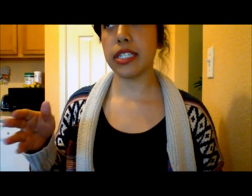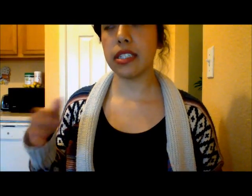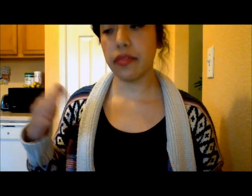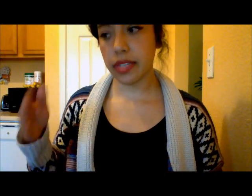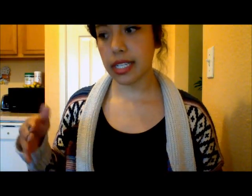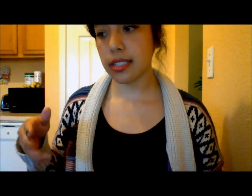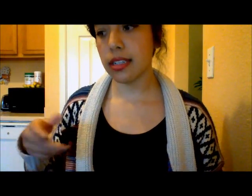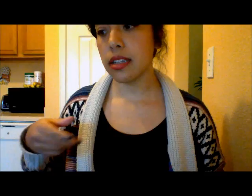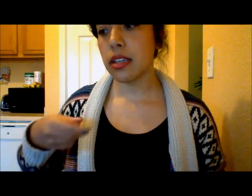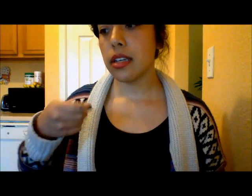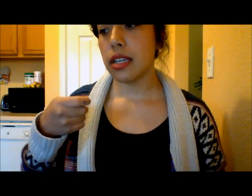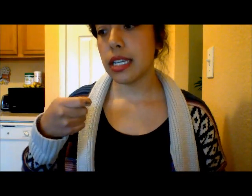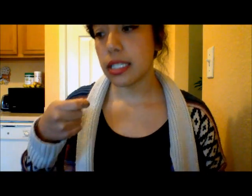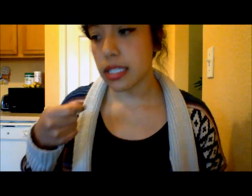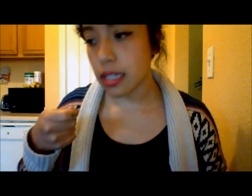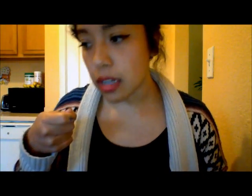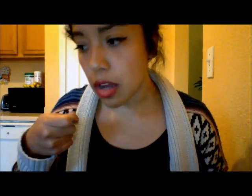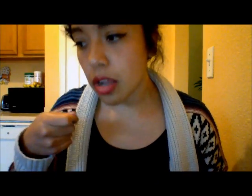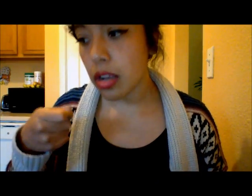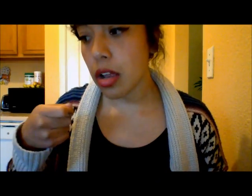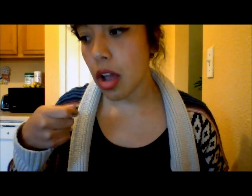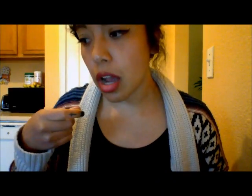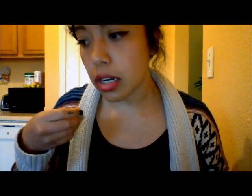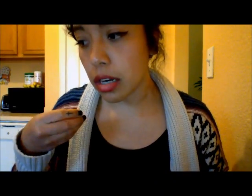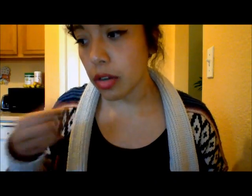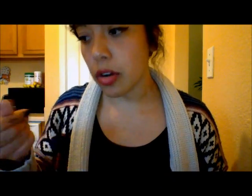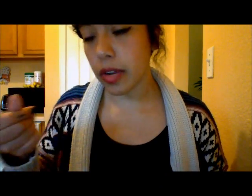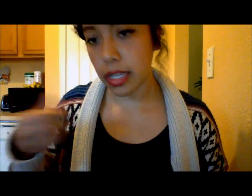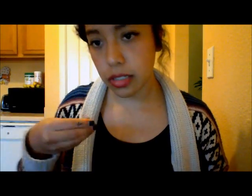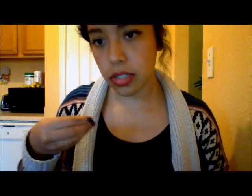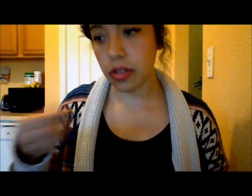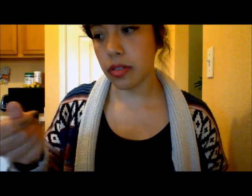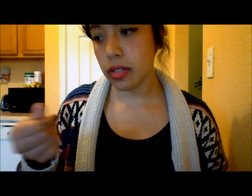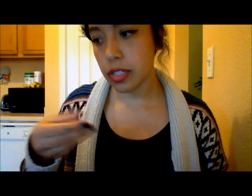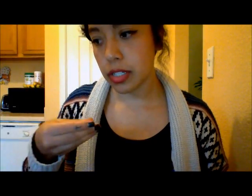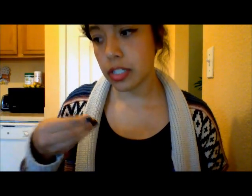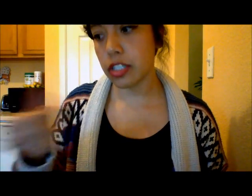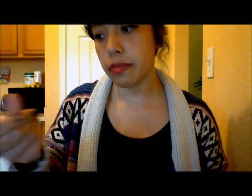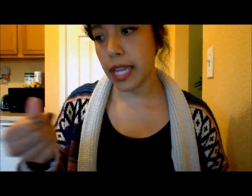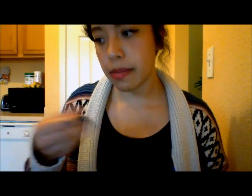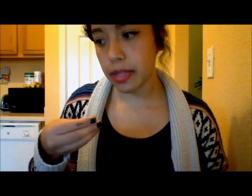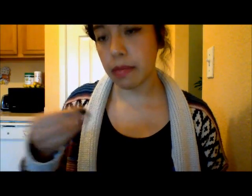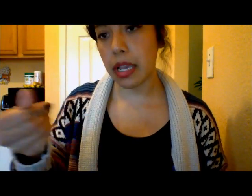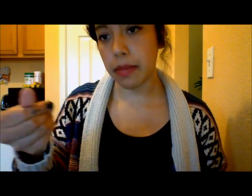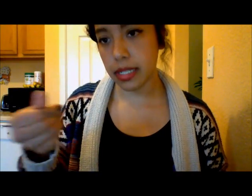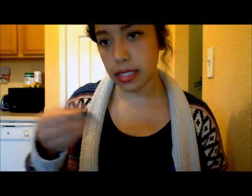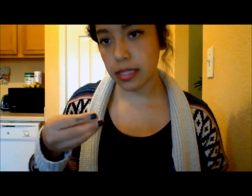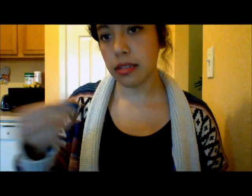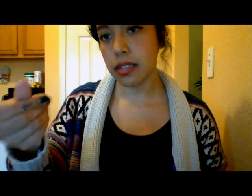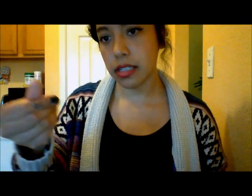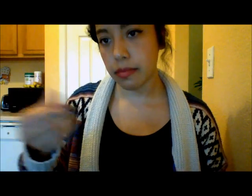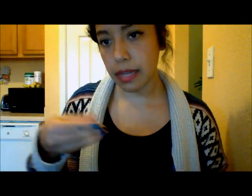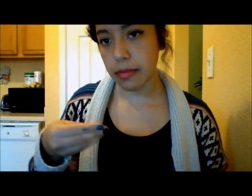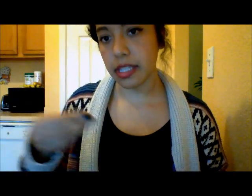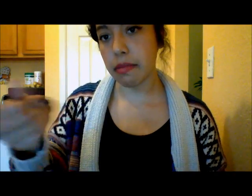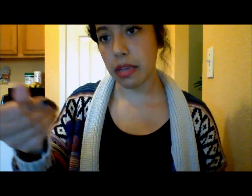is inflected, it's ongoing. So to make monthly payments. To make monthly